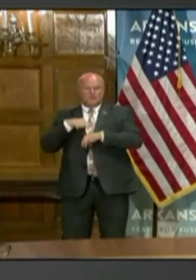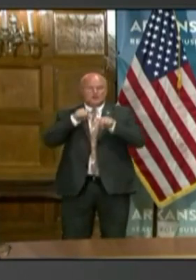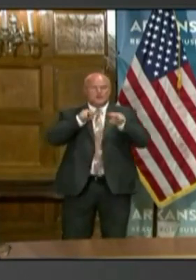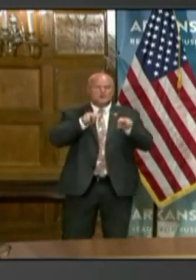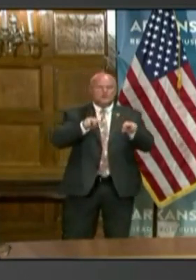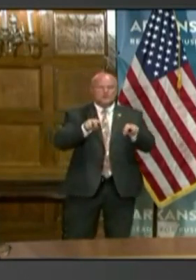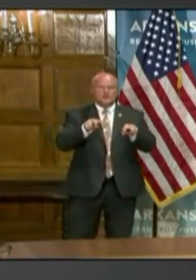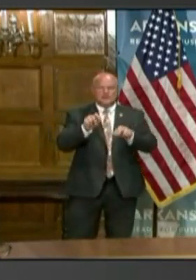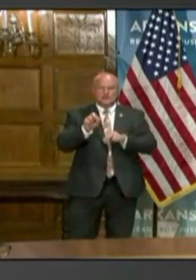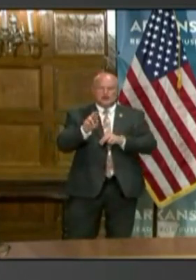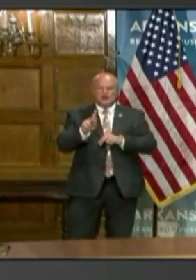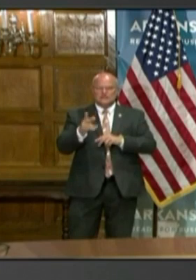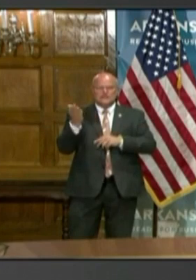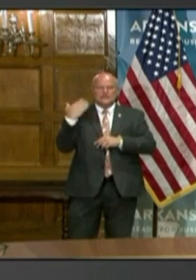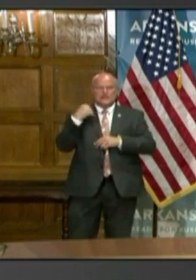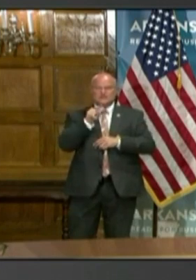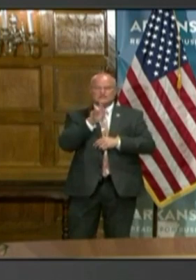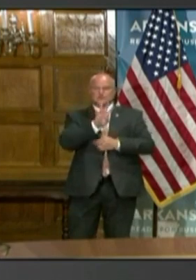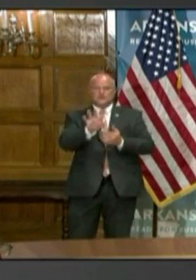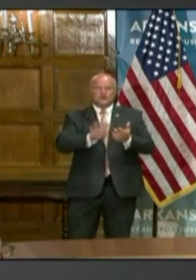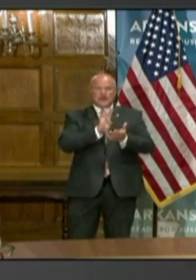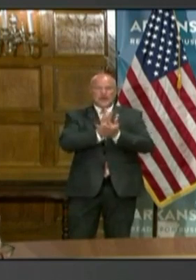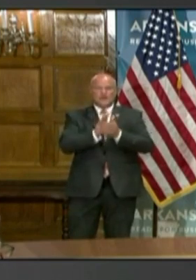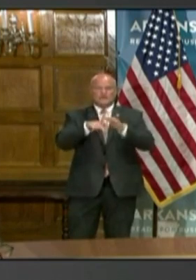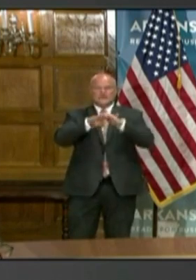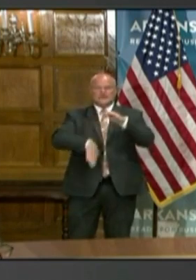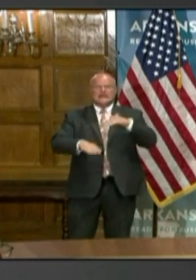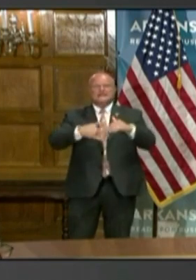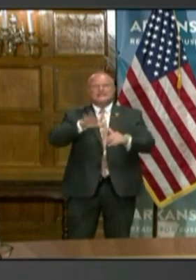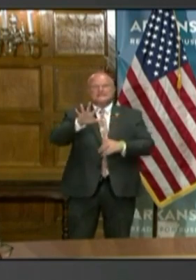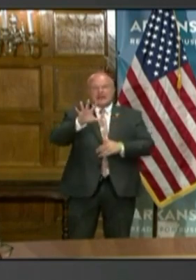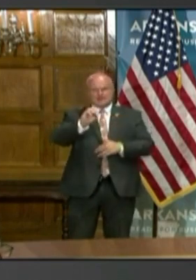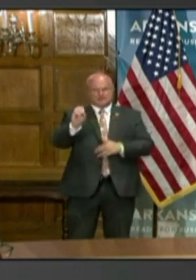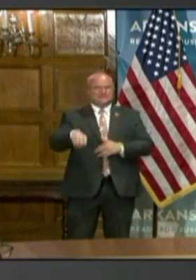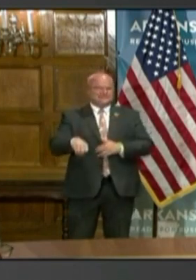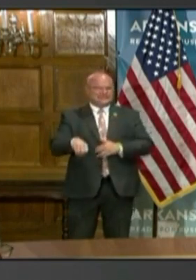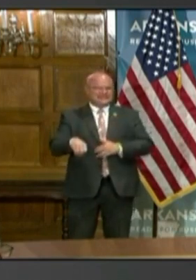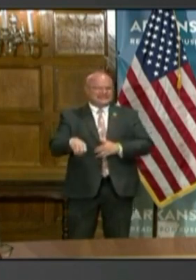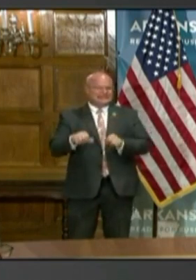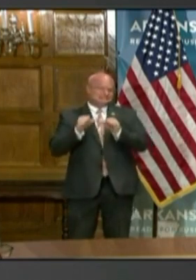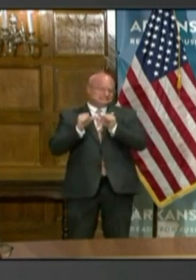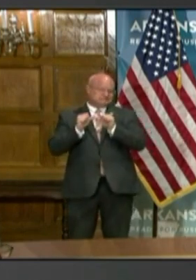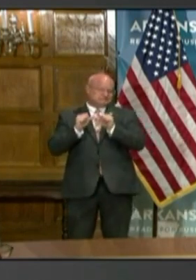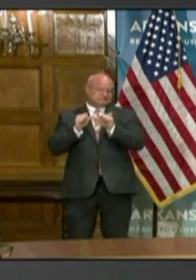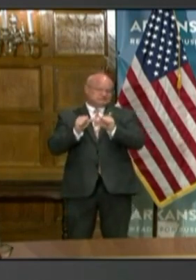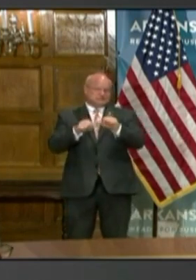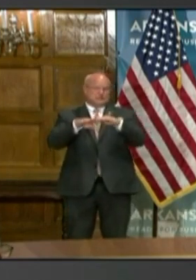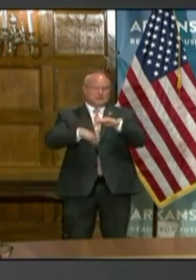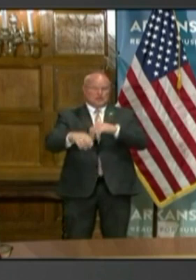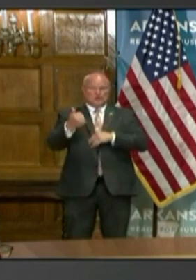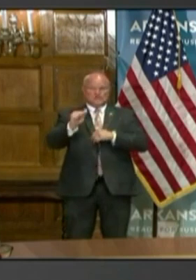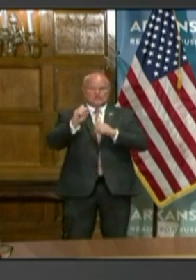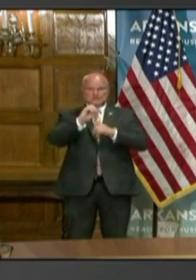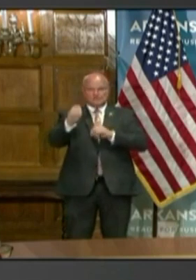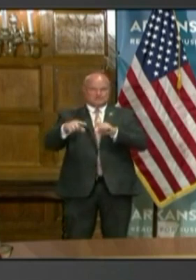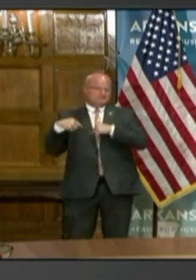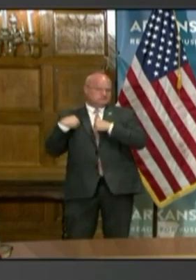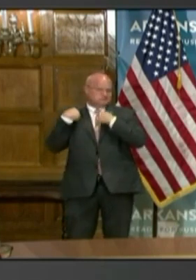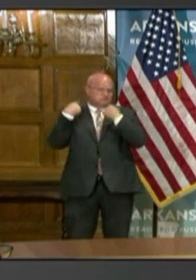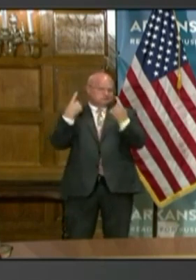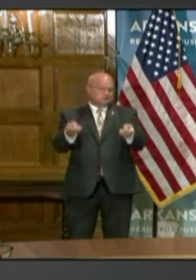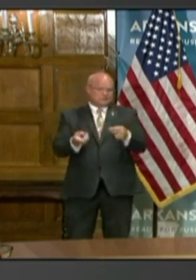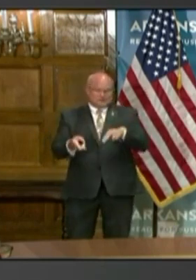at us the last 24 hours, it's less than 5%. And it's been consistently below 10%